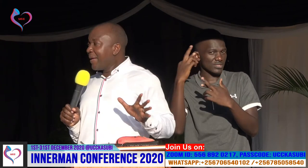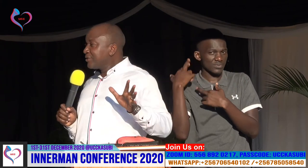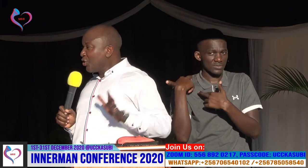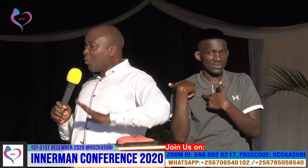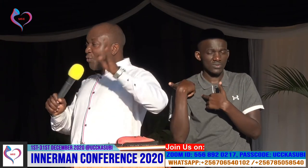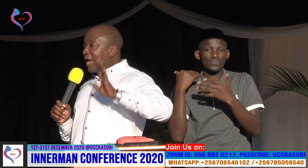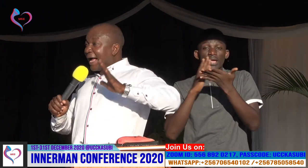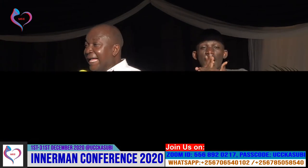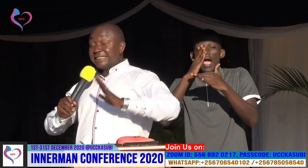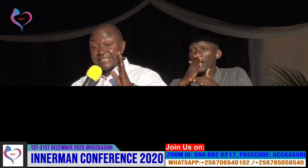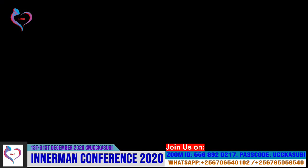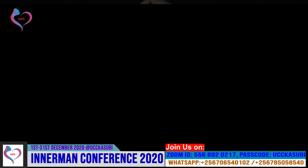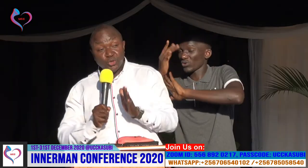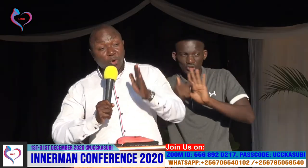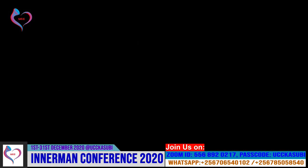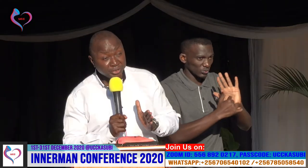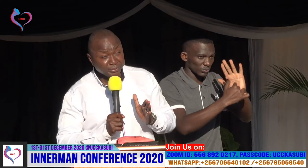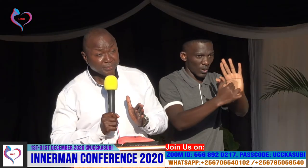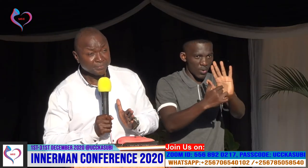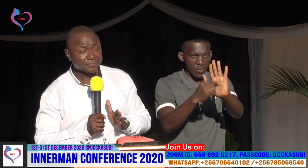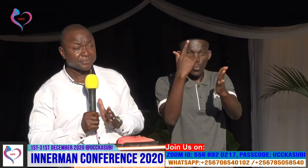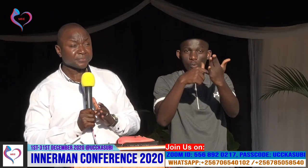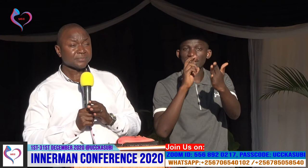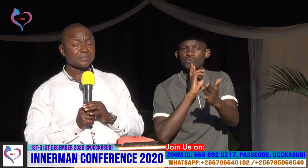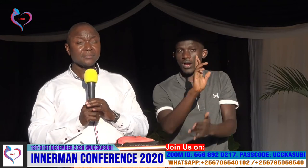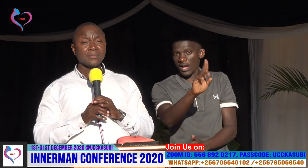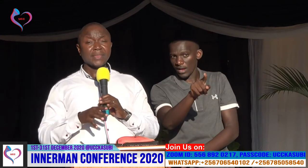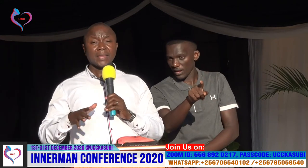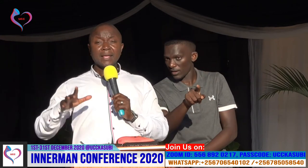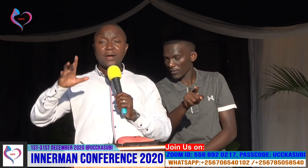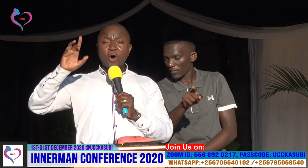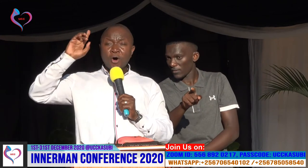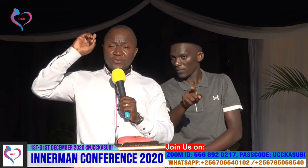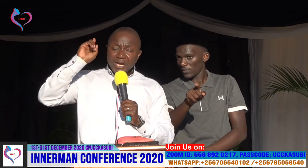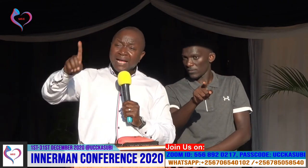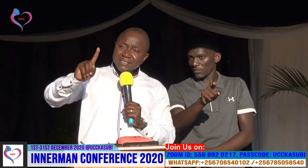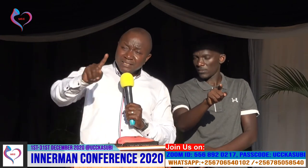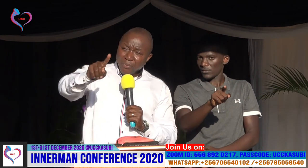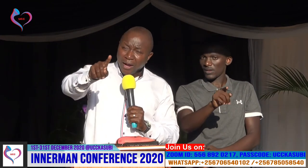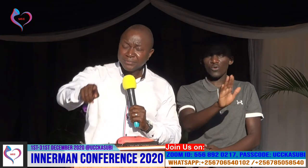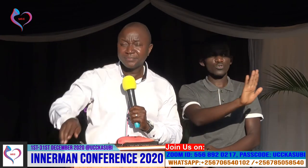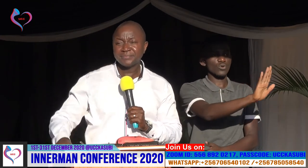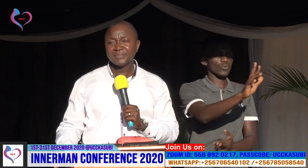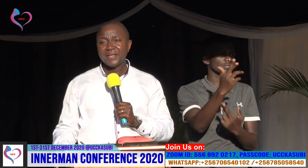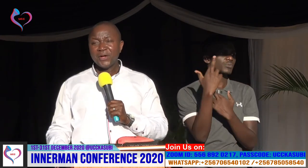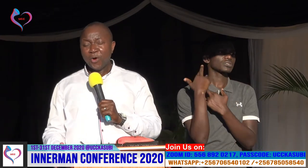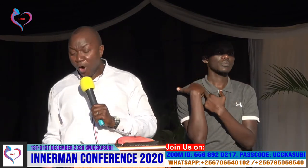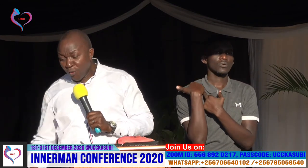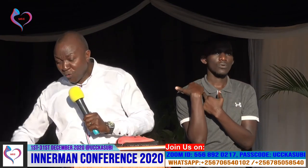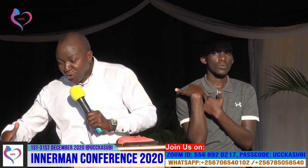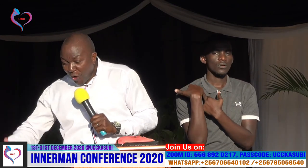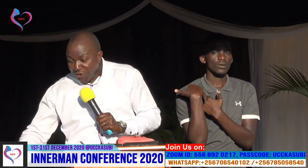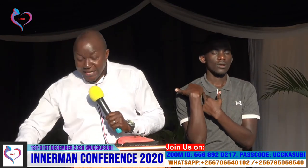Katinga mazokula gati choli. After revealing to you what you are, you're